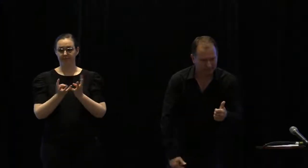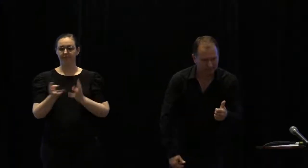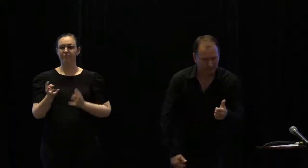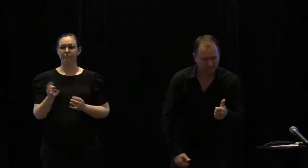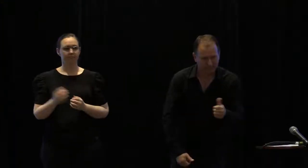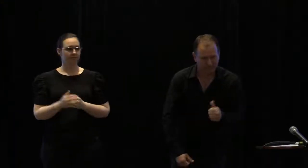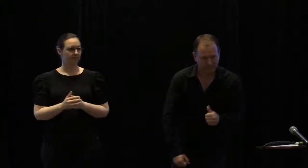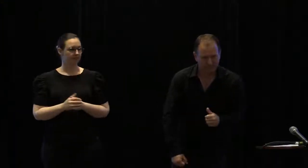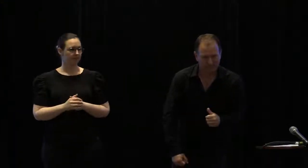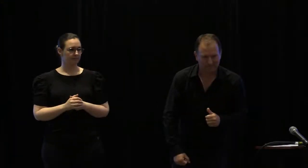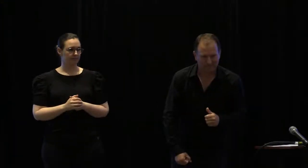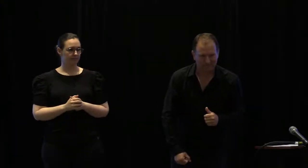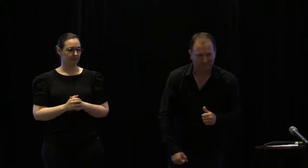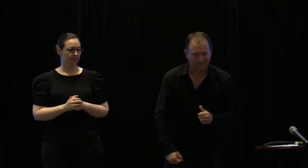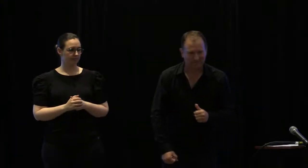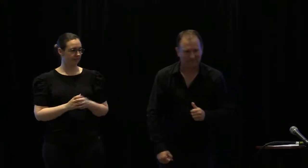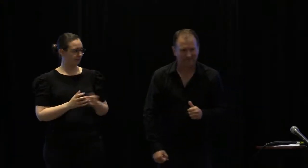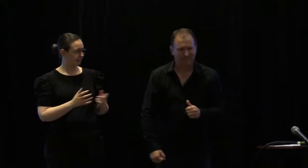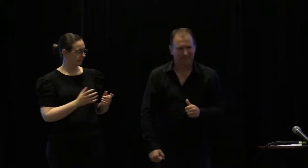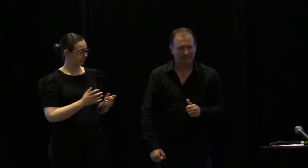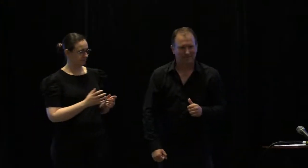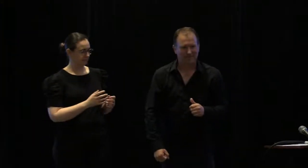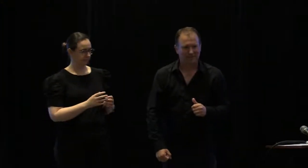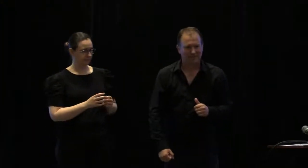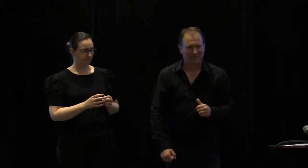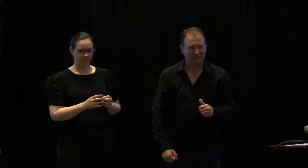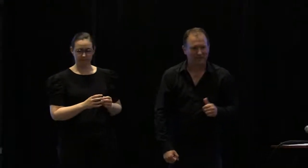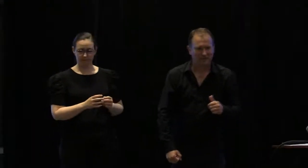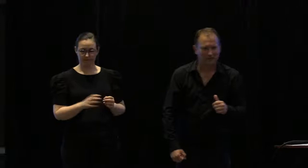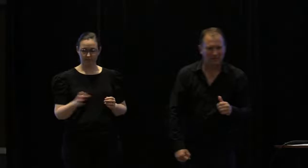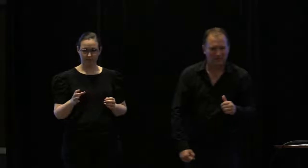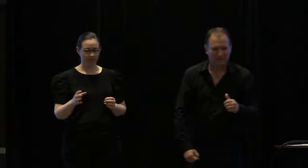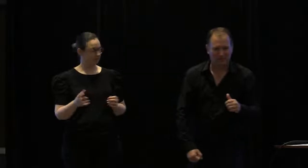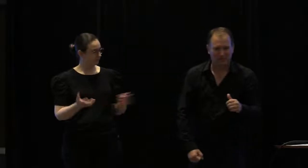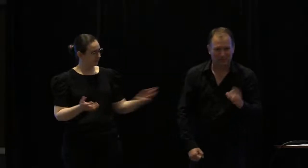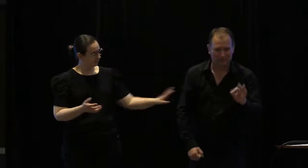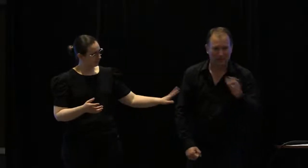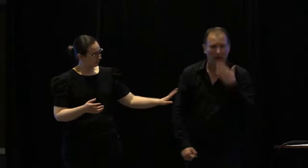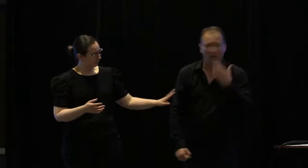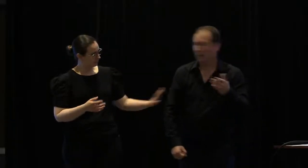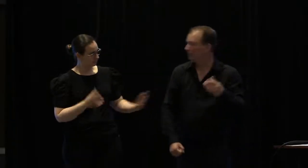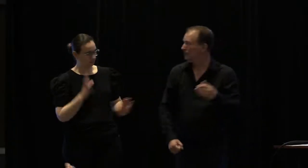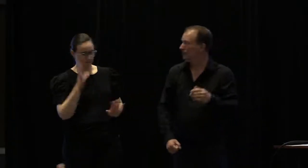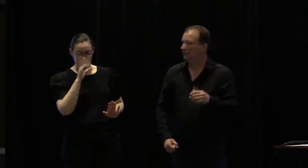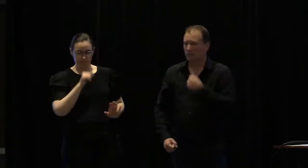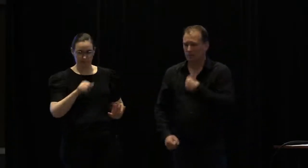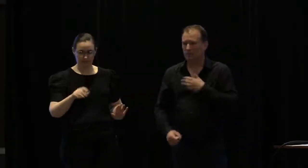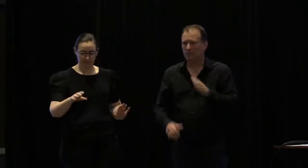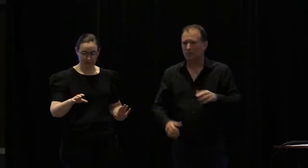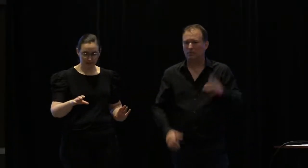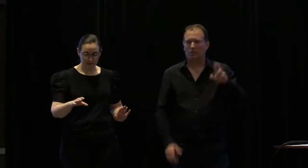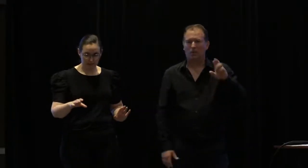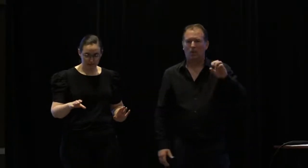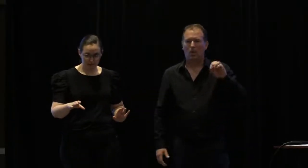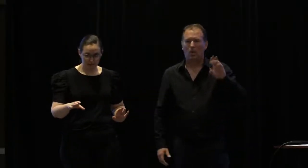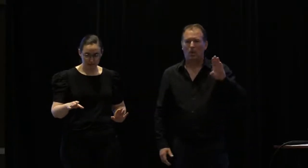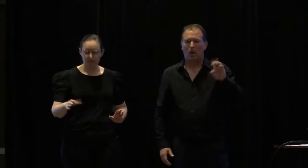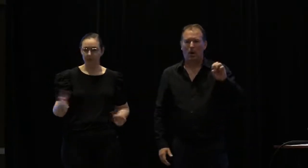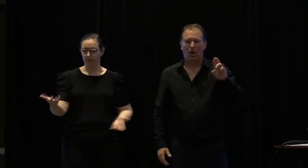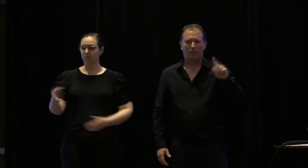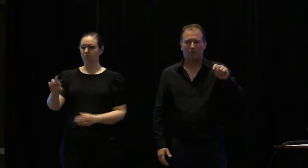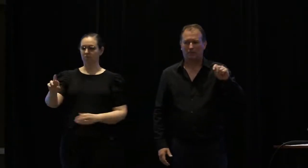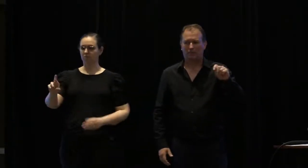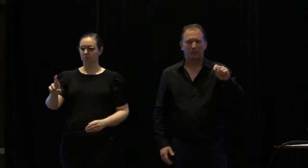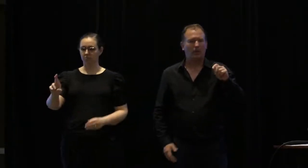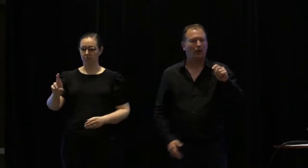PAC who are here. So Rob, you are also here with us tonight. Just wanted to say thank you so much for the work that you do on the